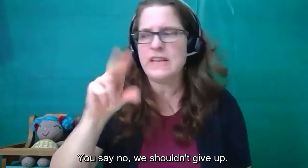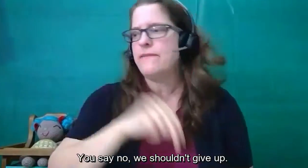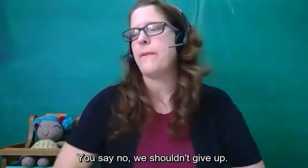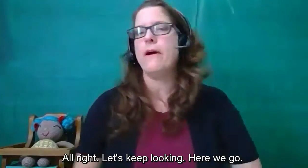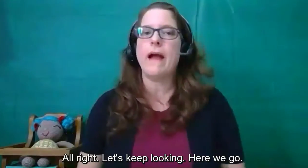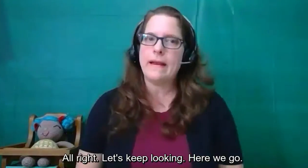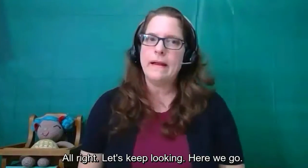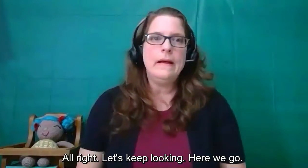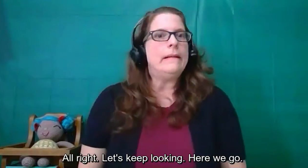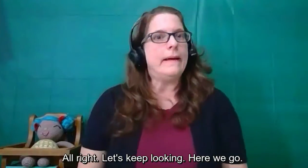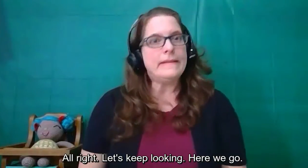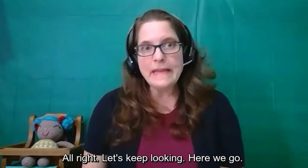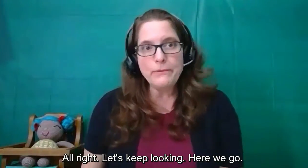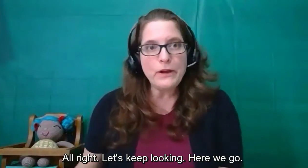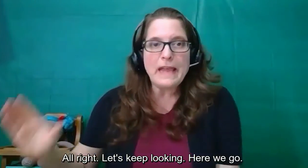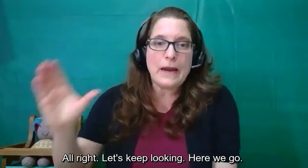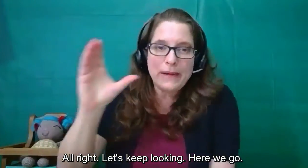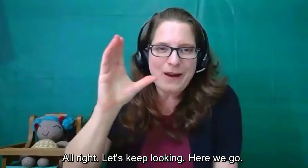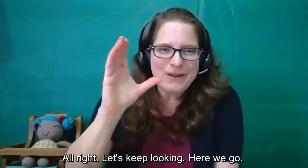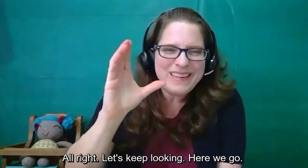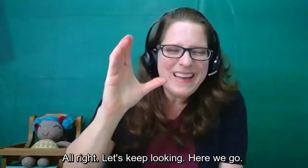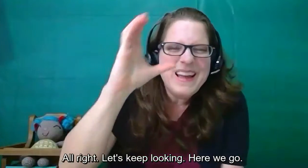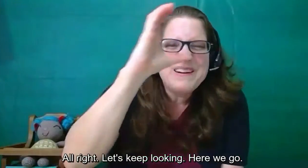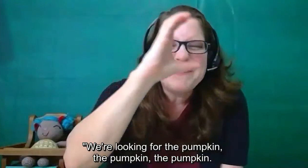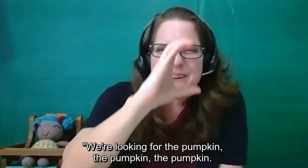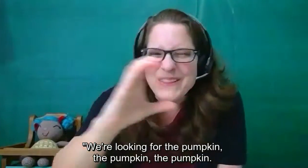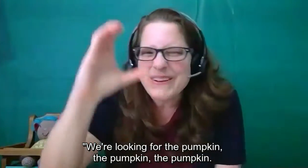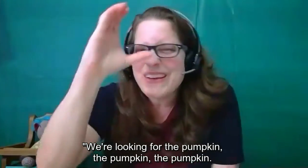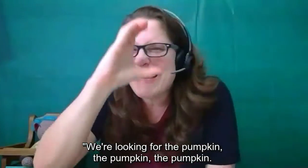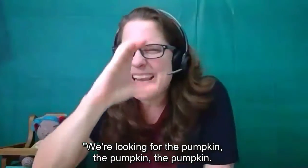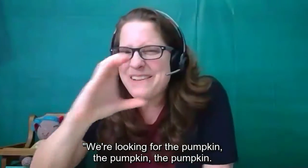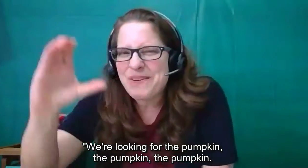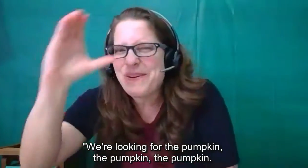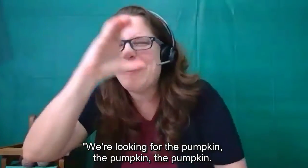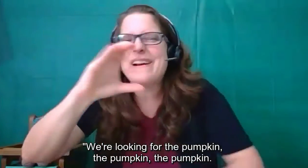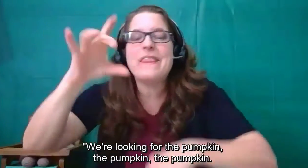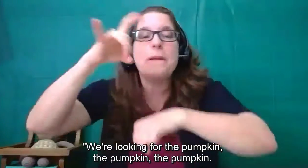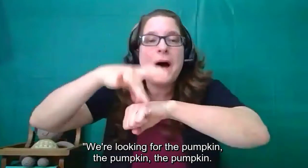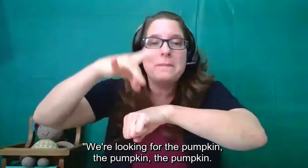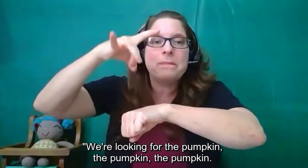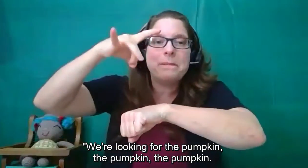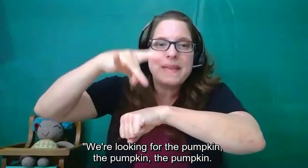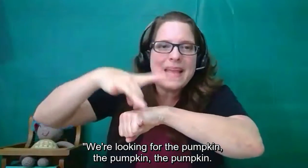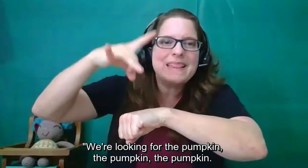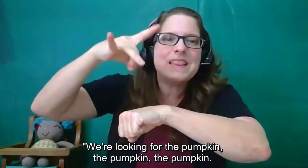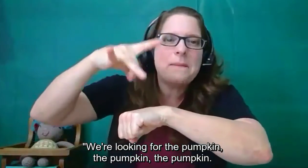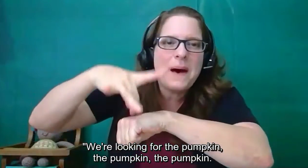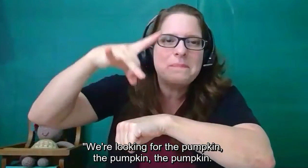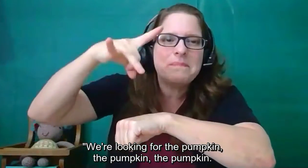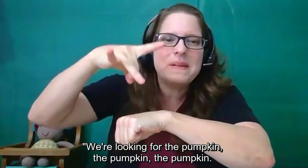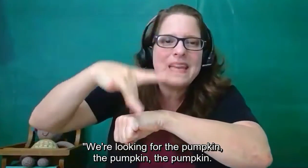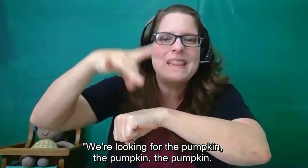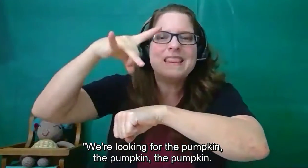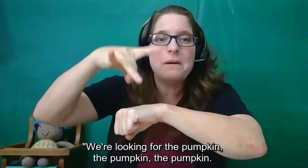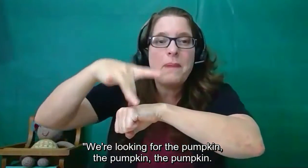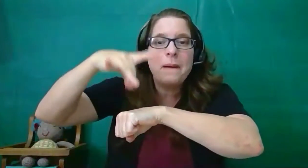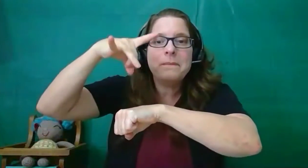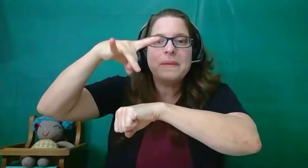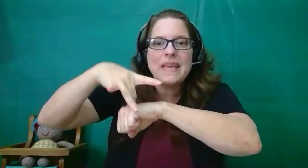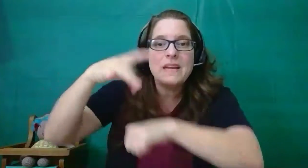give up. All right, let's keep looking. Here we go. We're looking for the pumpkin, the pumpkin, the pumpkin.